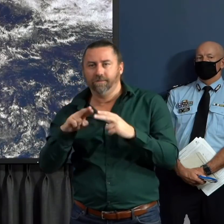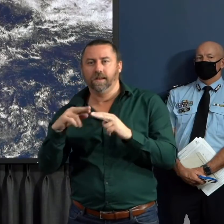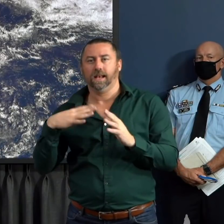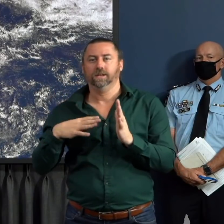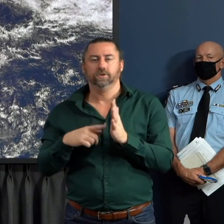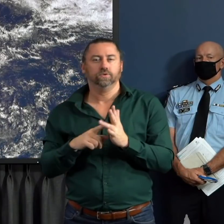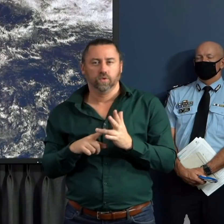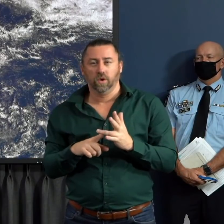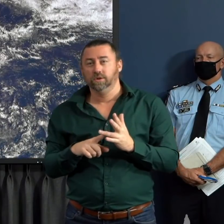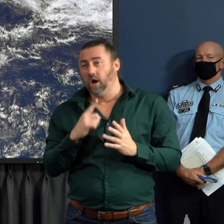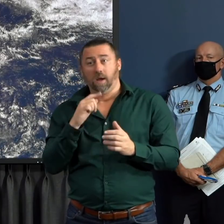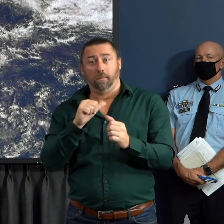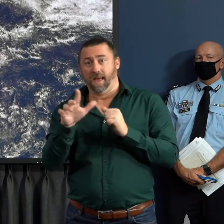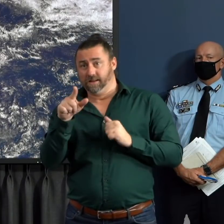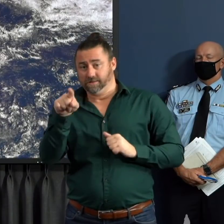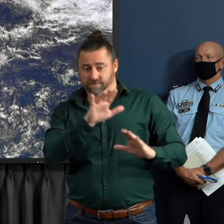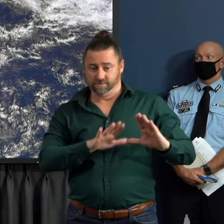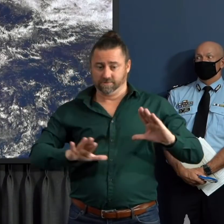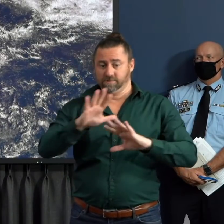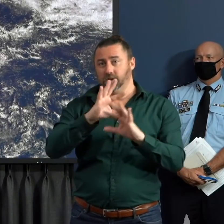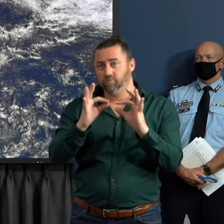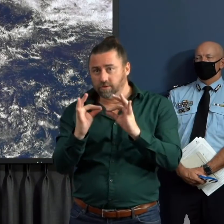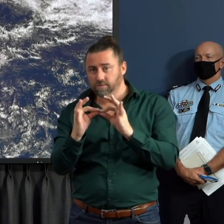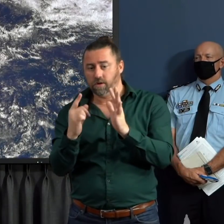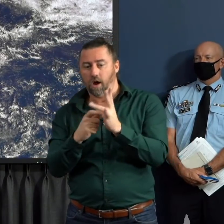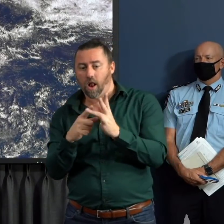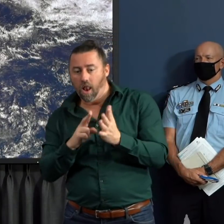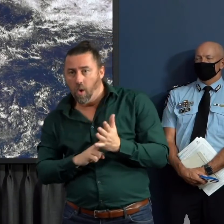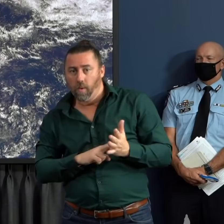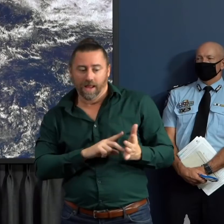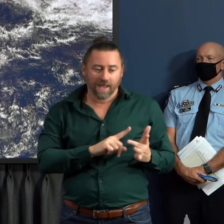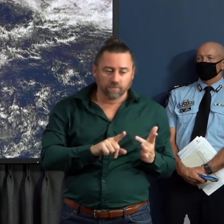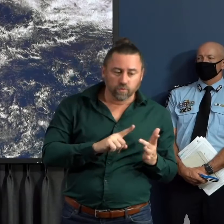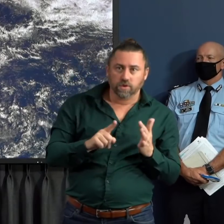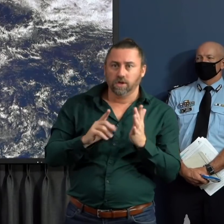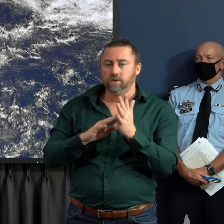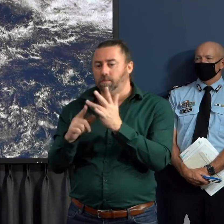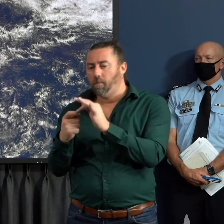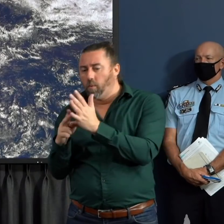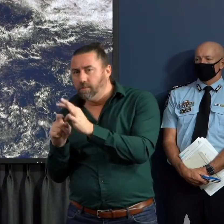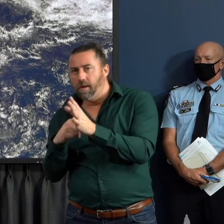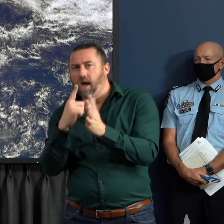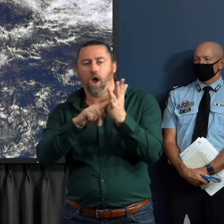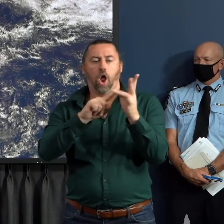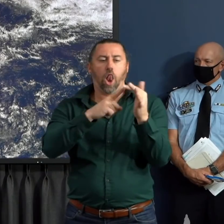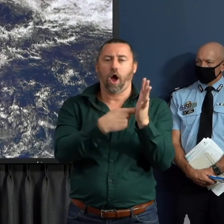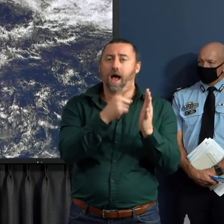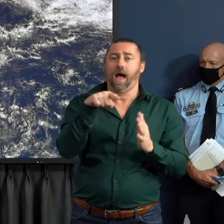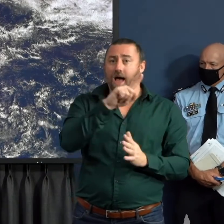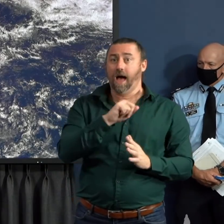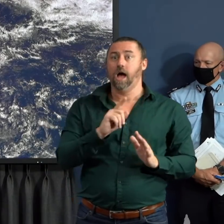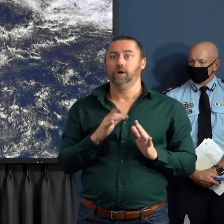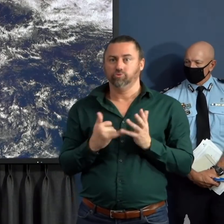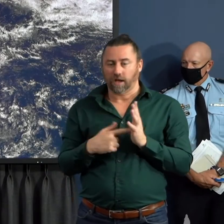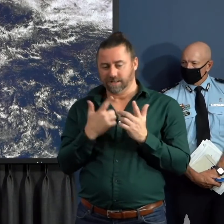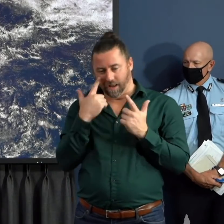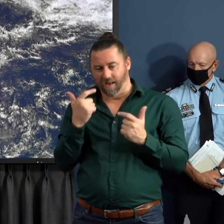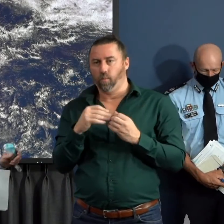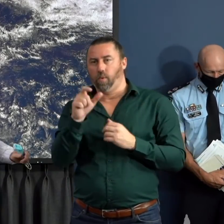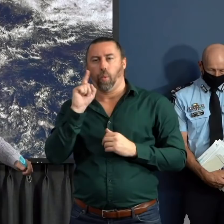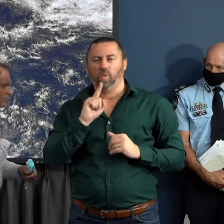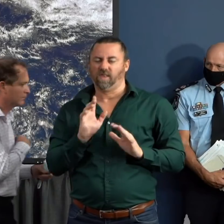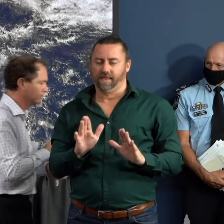people from these areas I've mentioned can conserve water. Thank you. Minister Bailey,